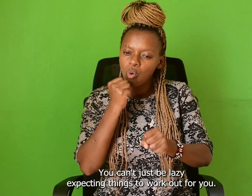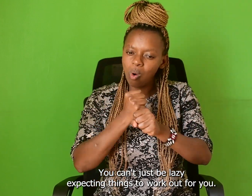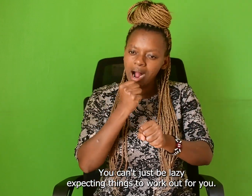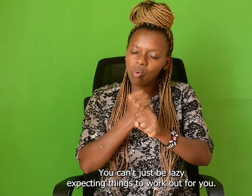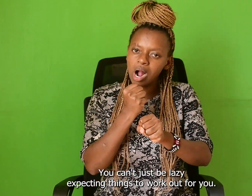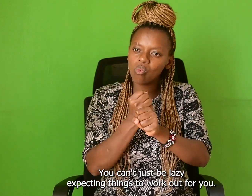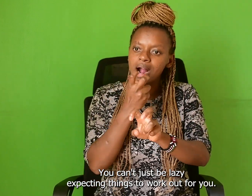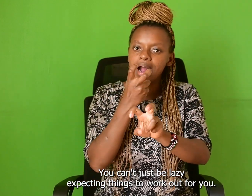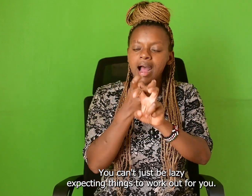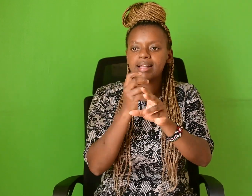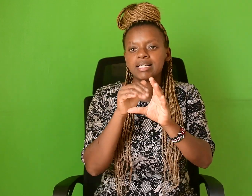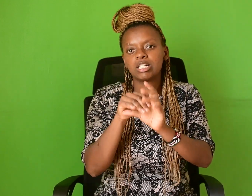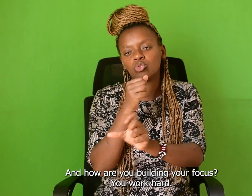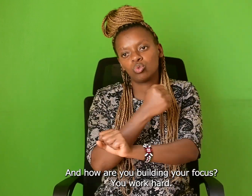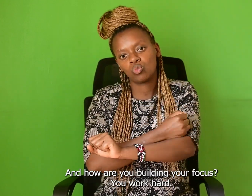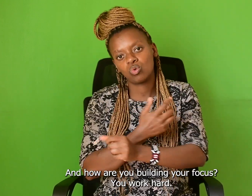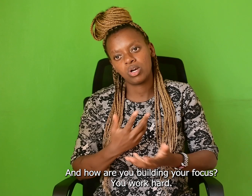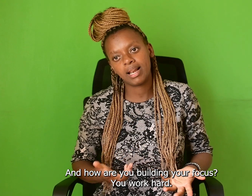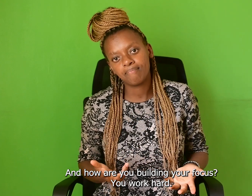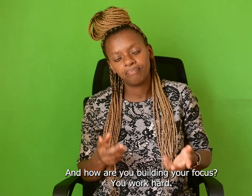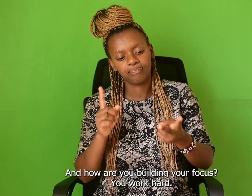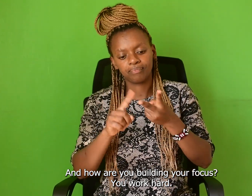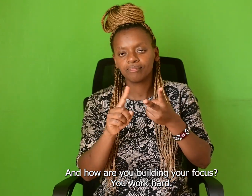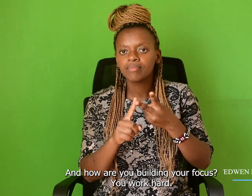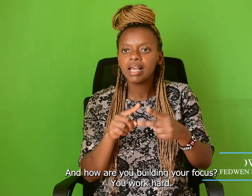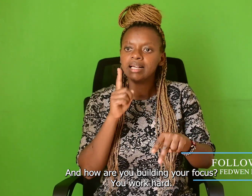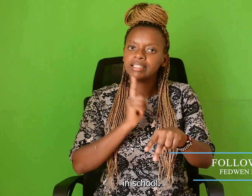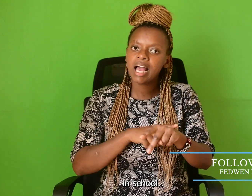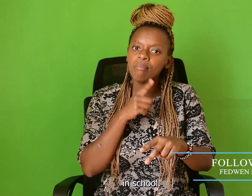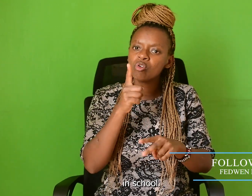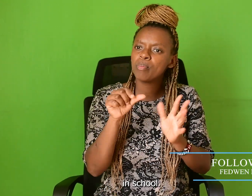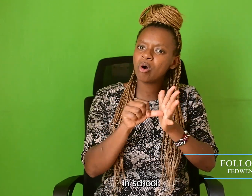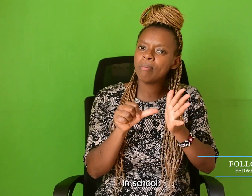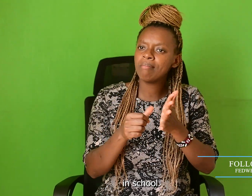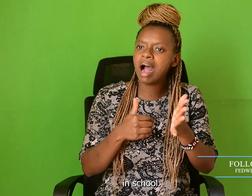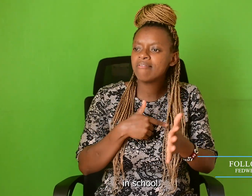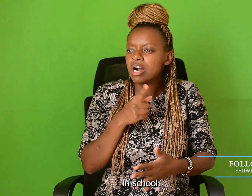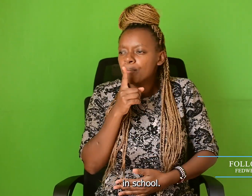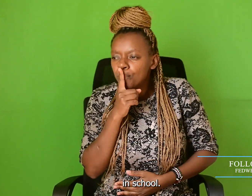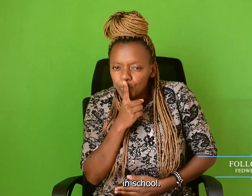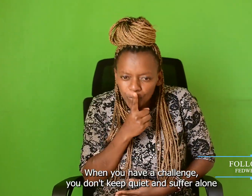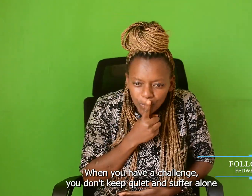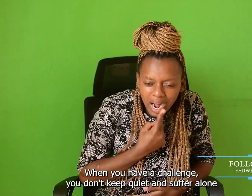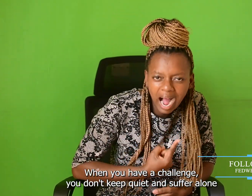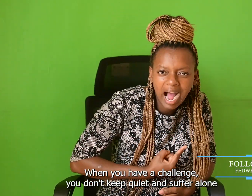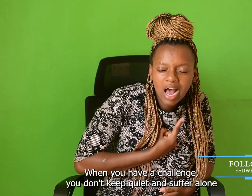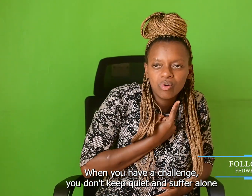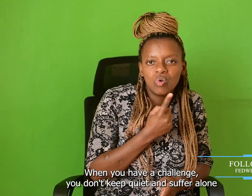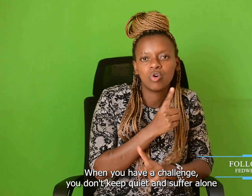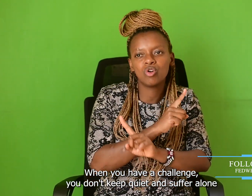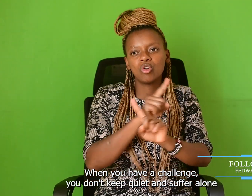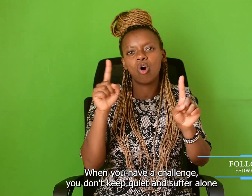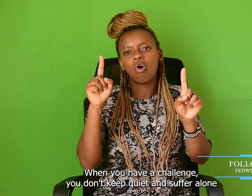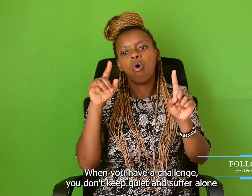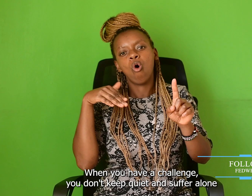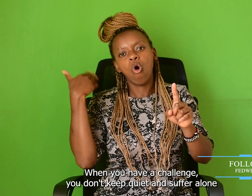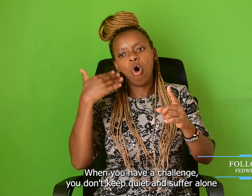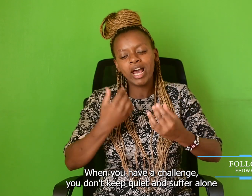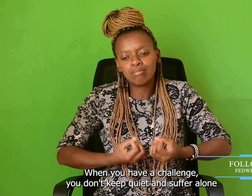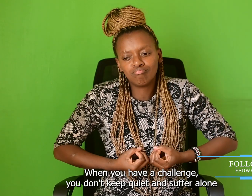to work out for you. And how are you building your focus? You work hard in school, when you have a challenge, you don't keep quiet and